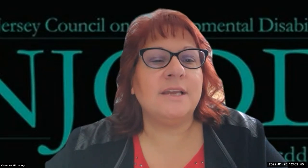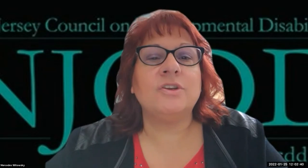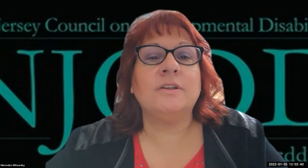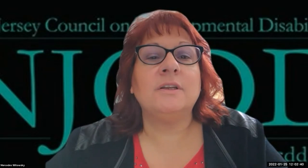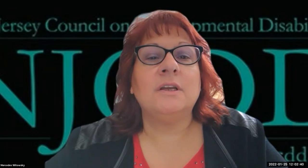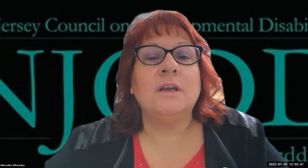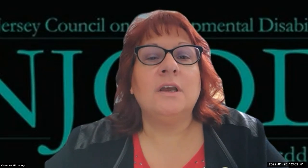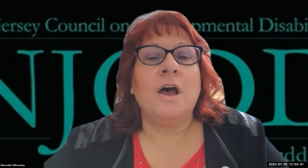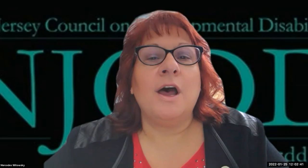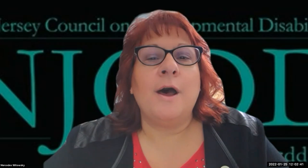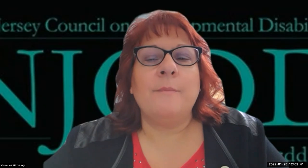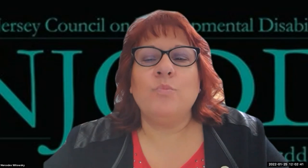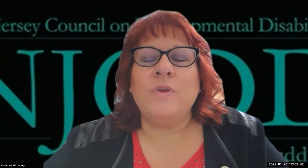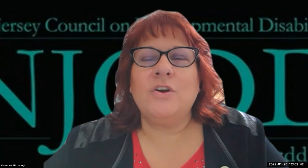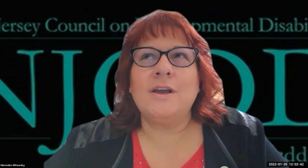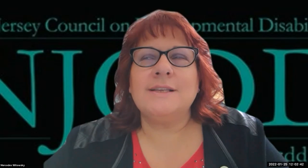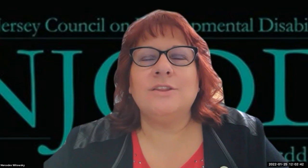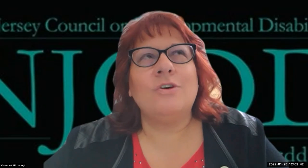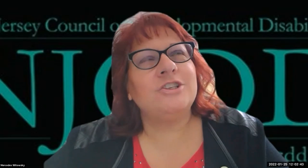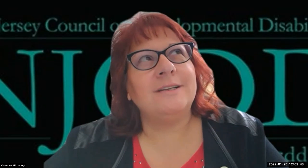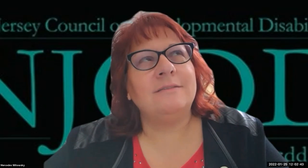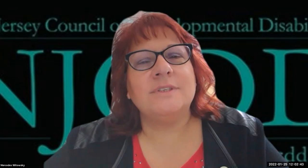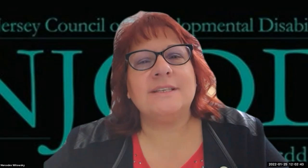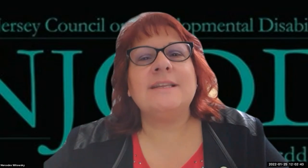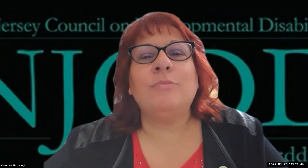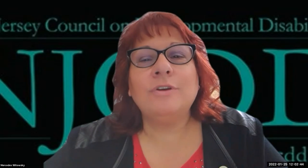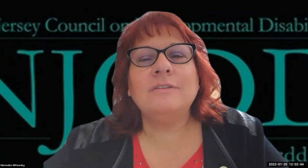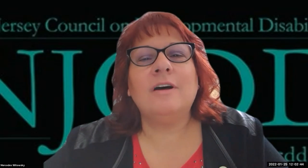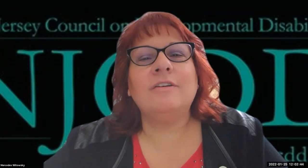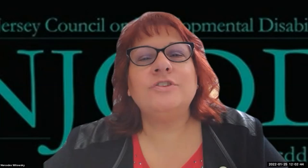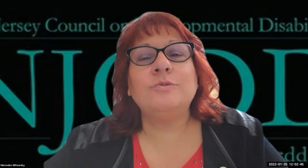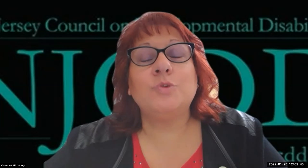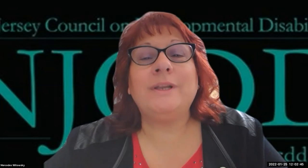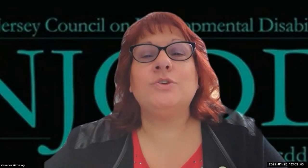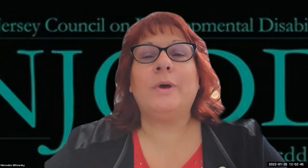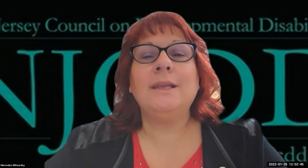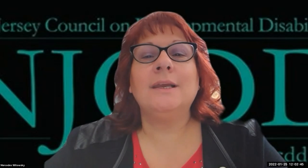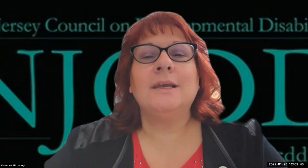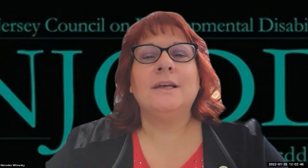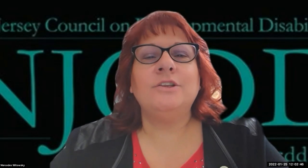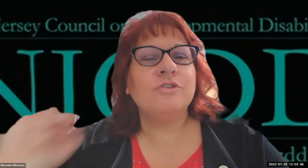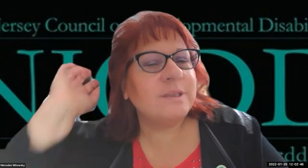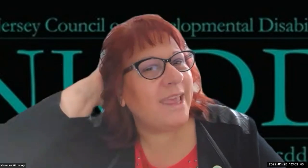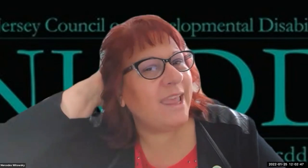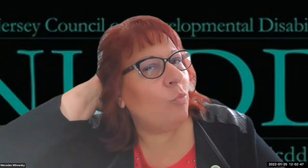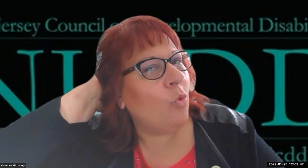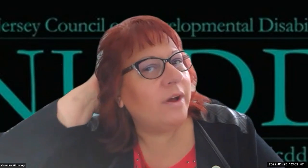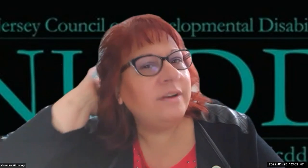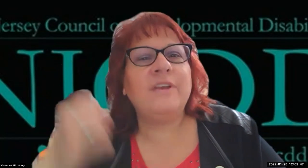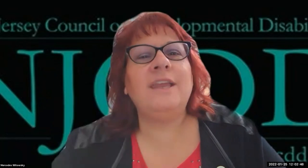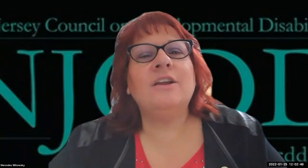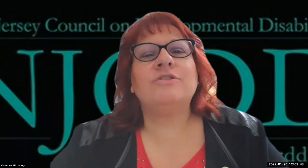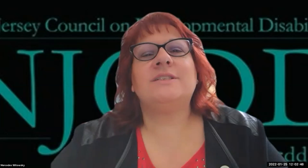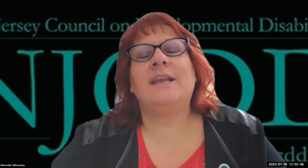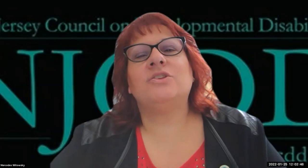today's session. When the caucus launched in was December of 2020, New Jersey became one